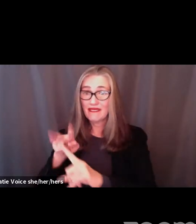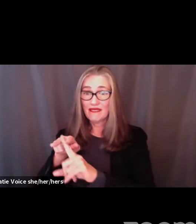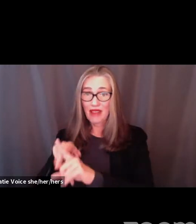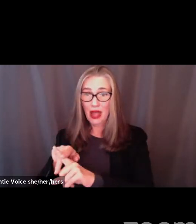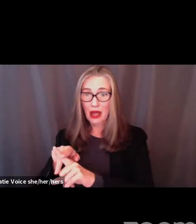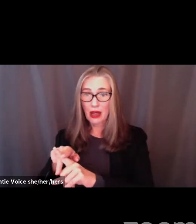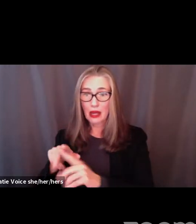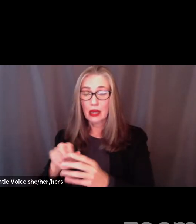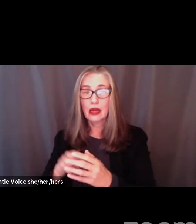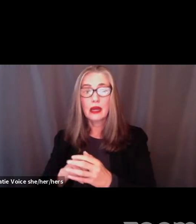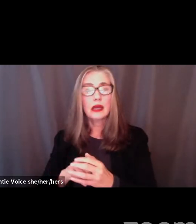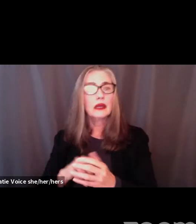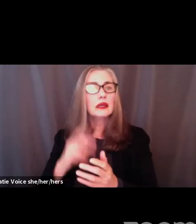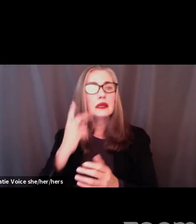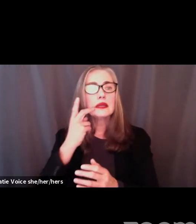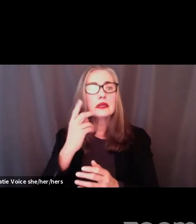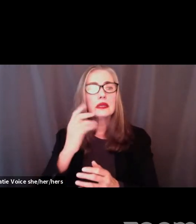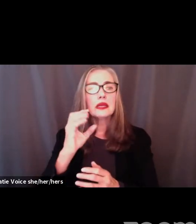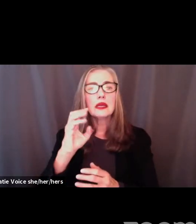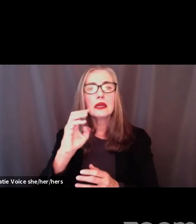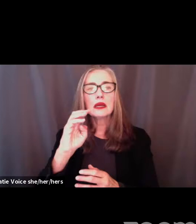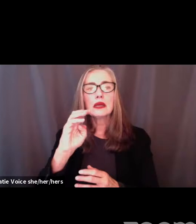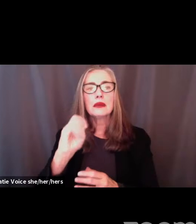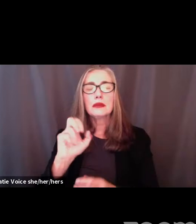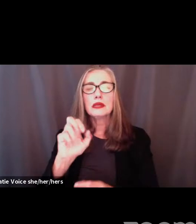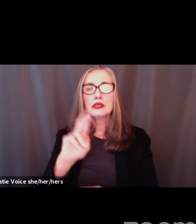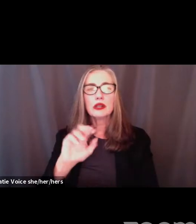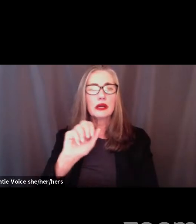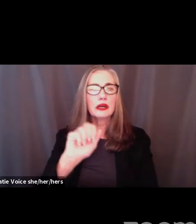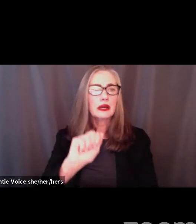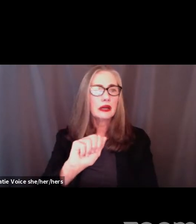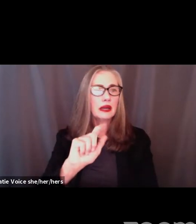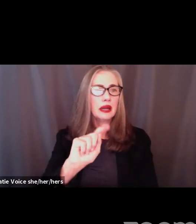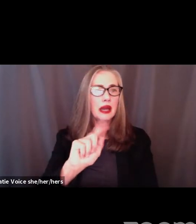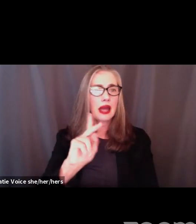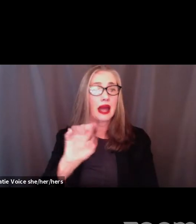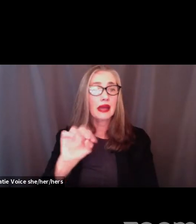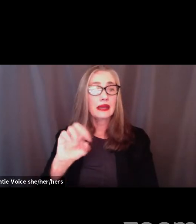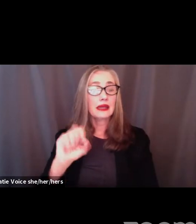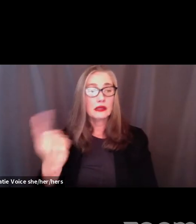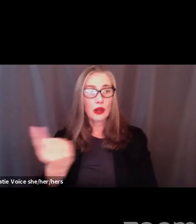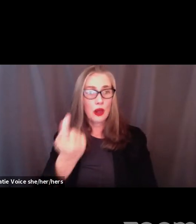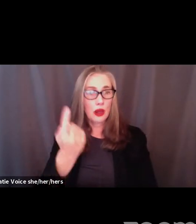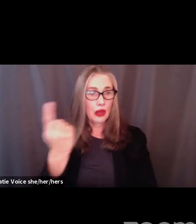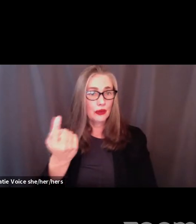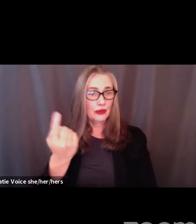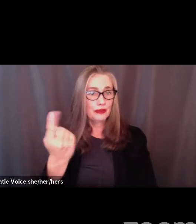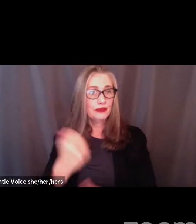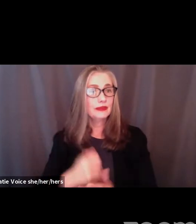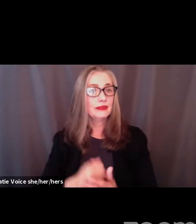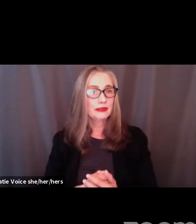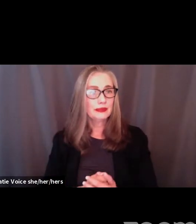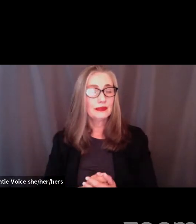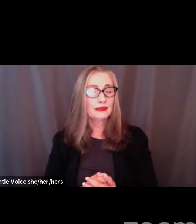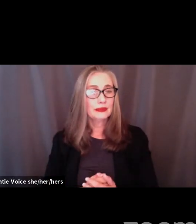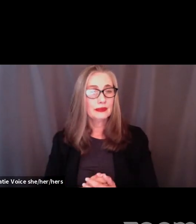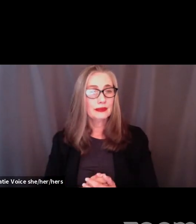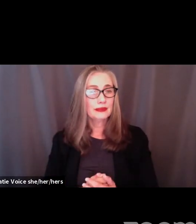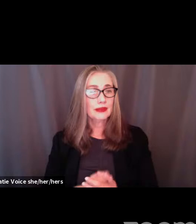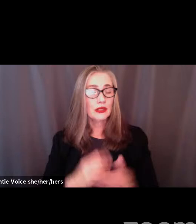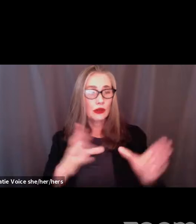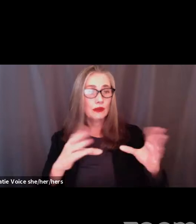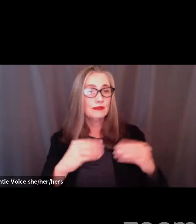I don't see anyone else, so let's take Mr. Miller. I'm sorry, let's take Mr. Atkins because we don't have any speakers in favor.